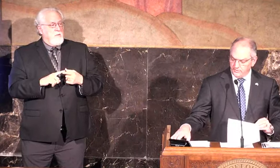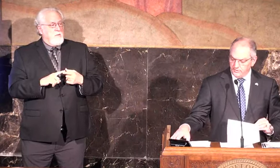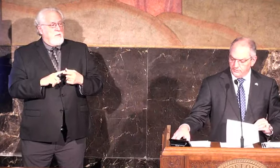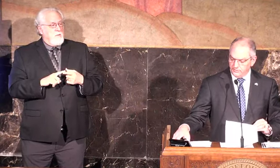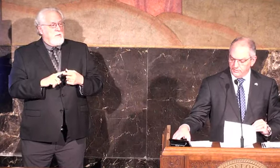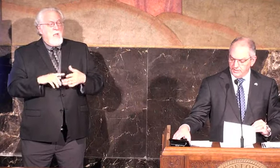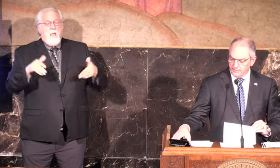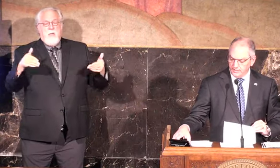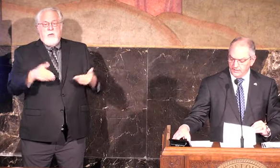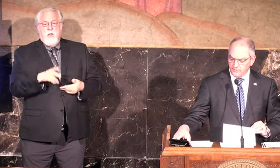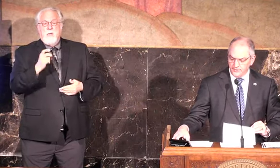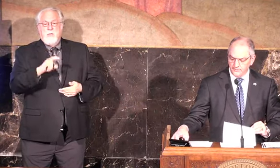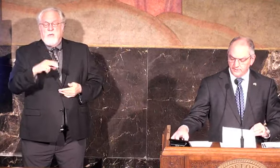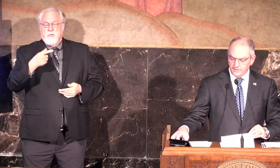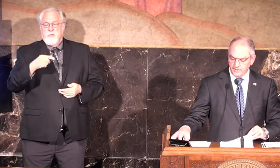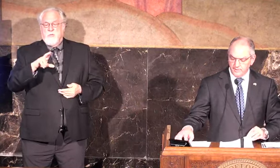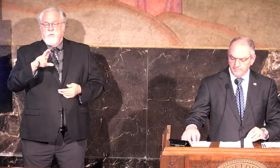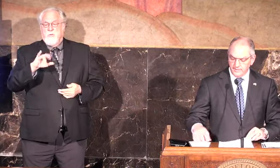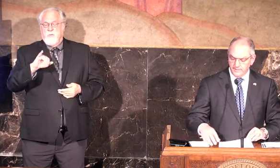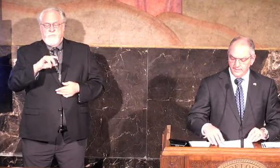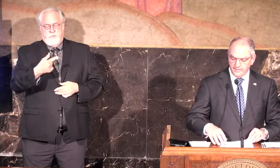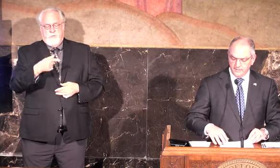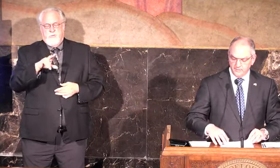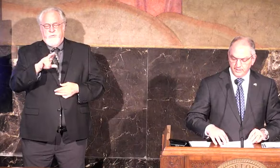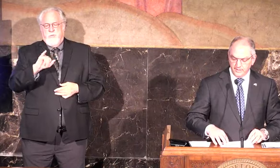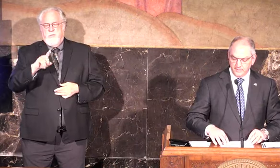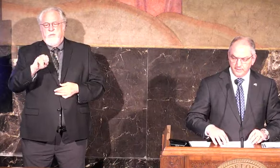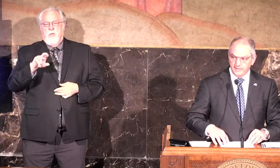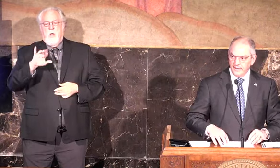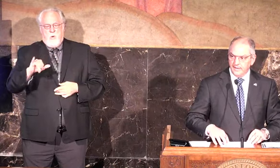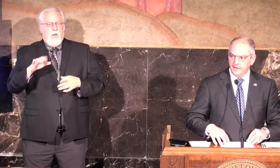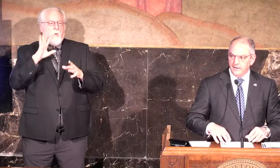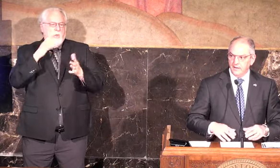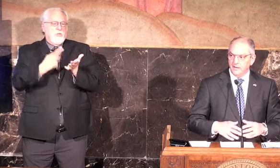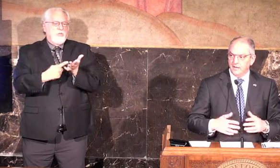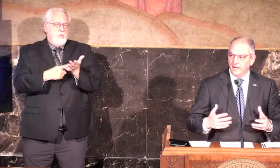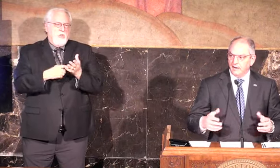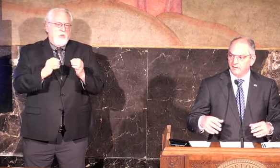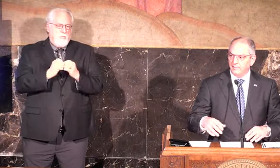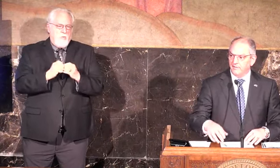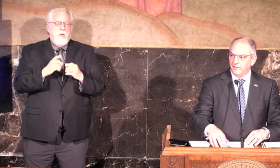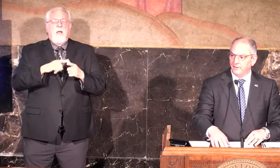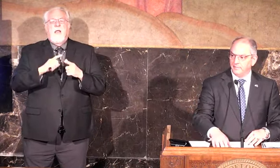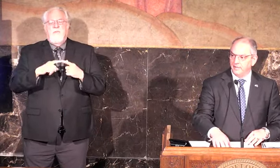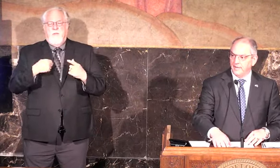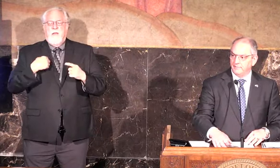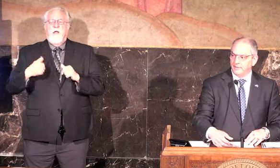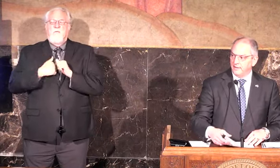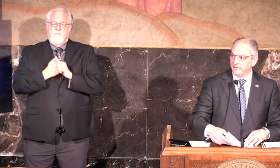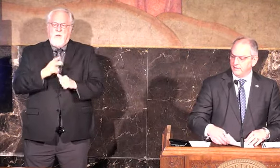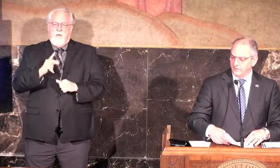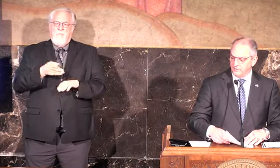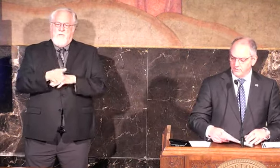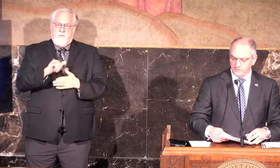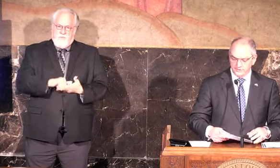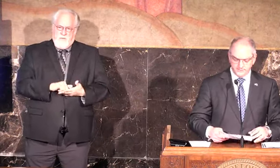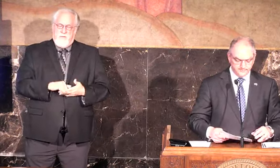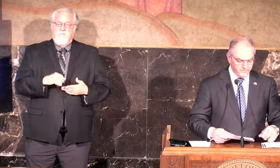and introduce Dr. Guidry, who's going to come up and speak a little bit, and then I'll come follow up after